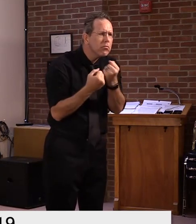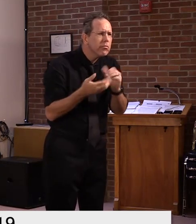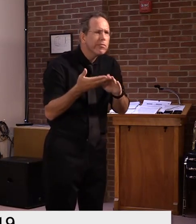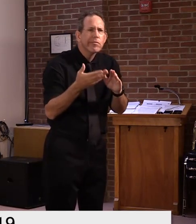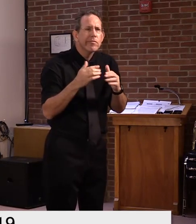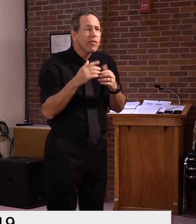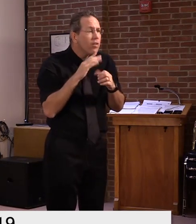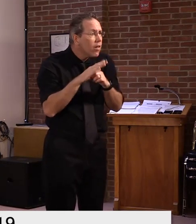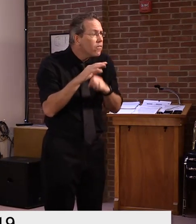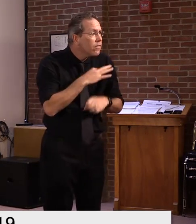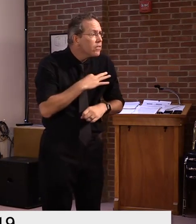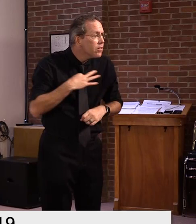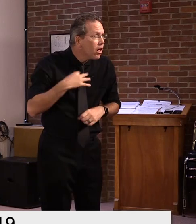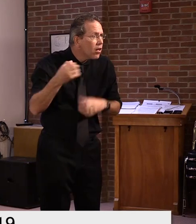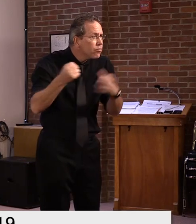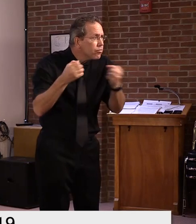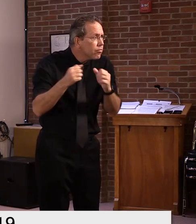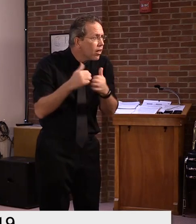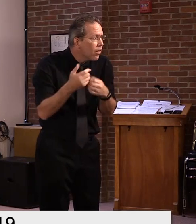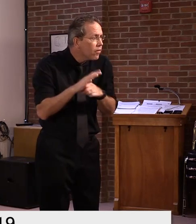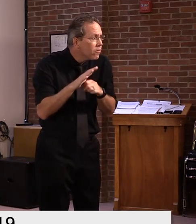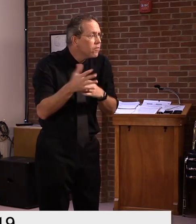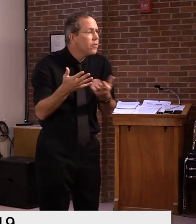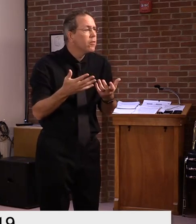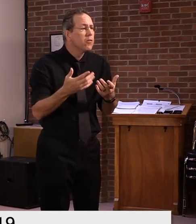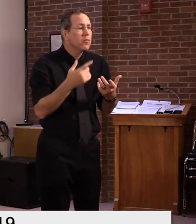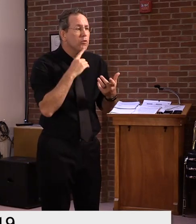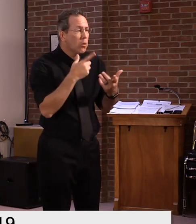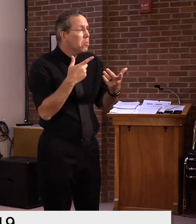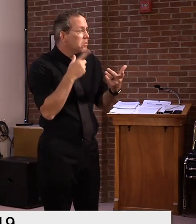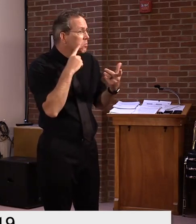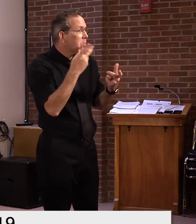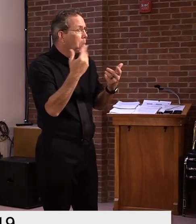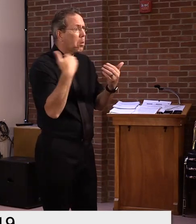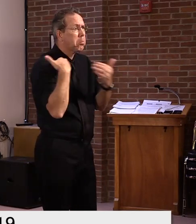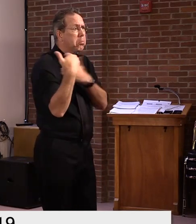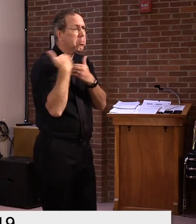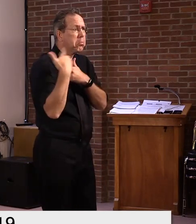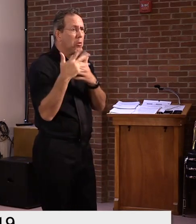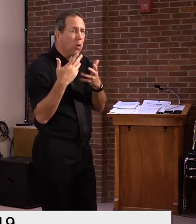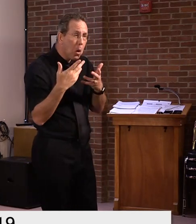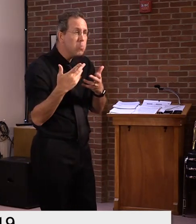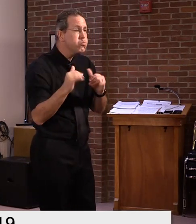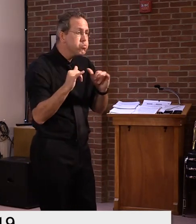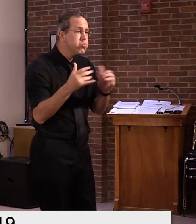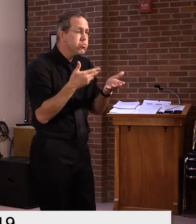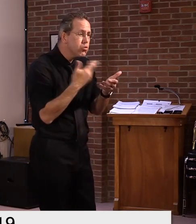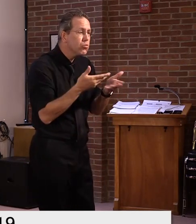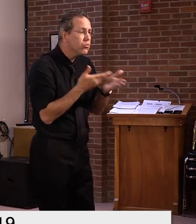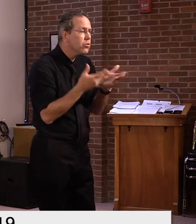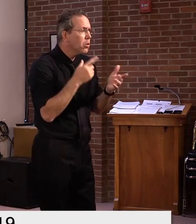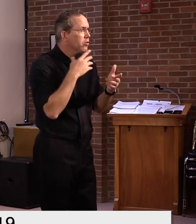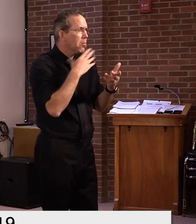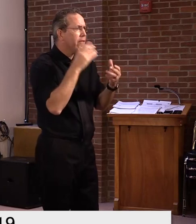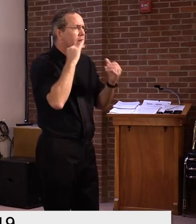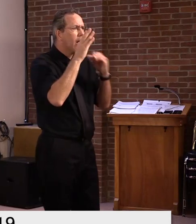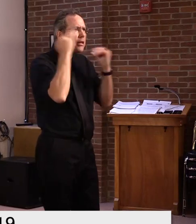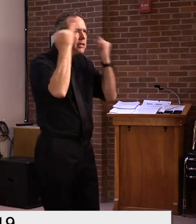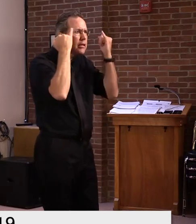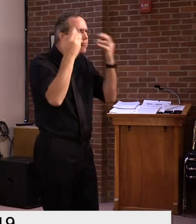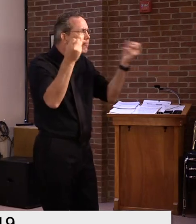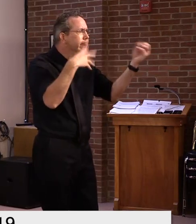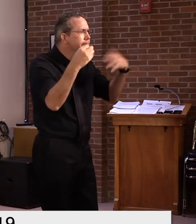Many of the contacts that we've had include really creative solutions, which speaks to Vermont's